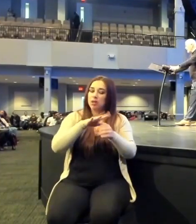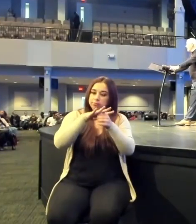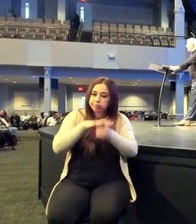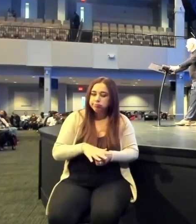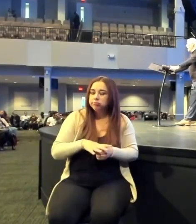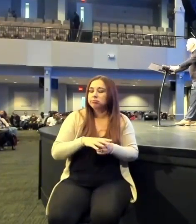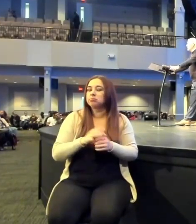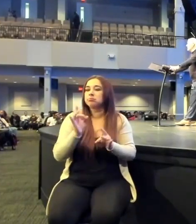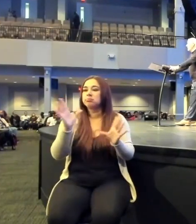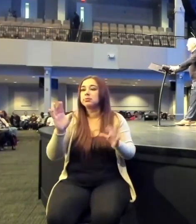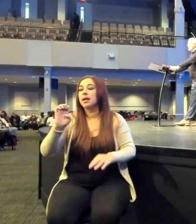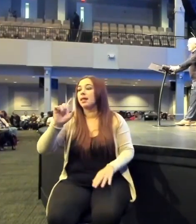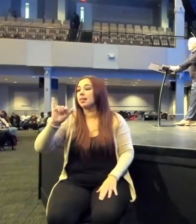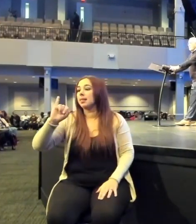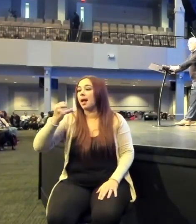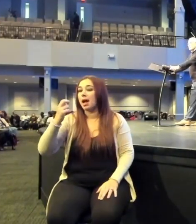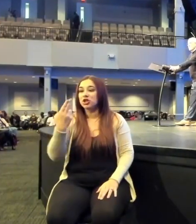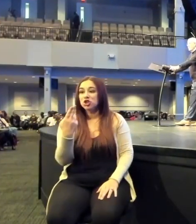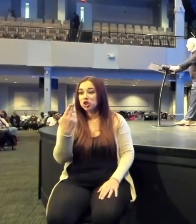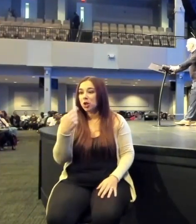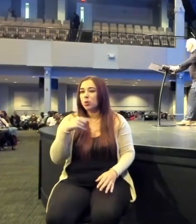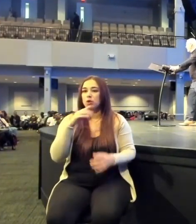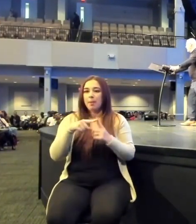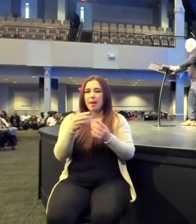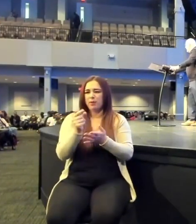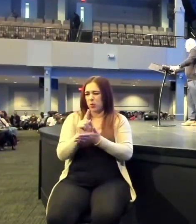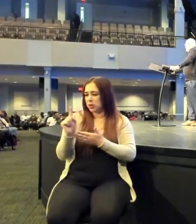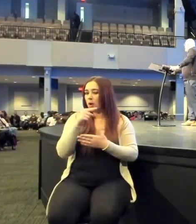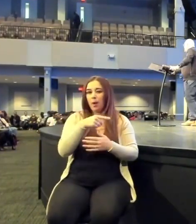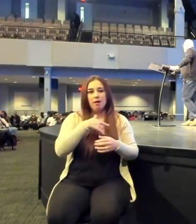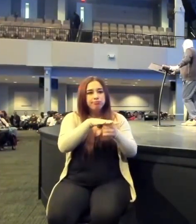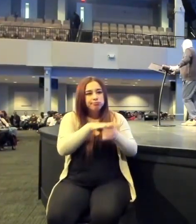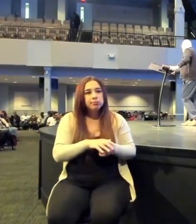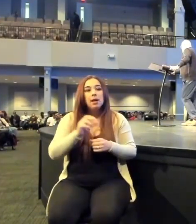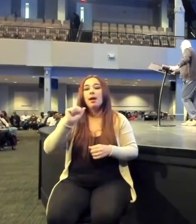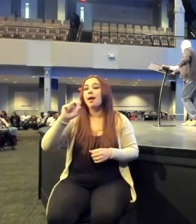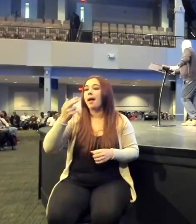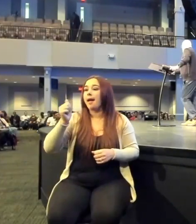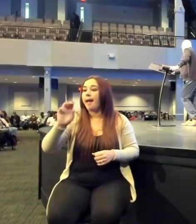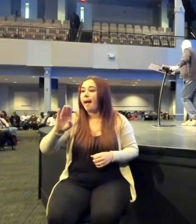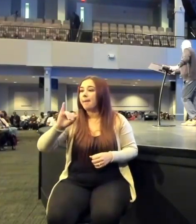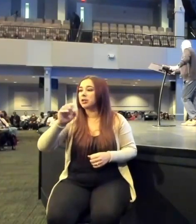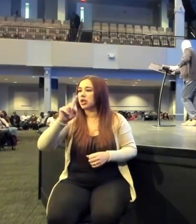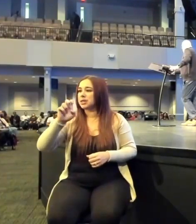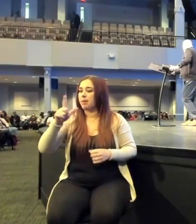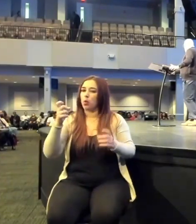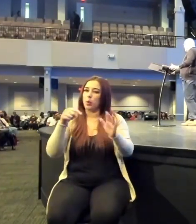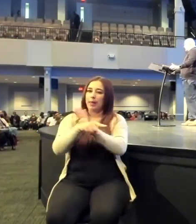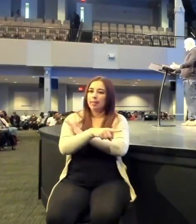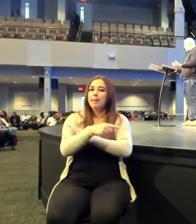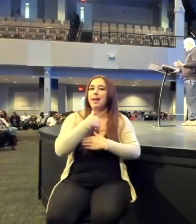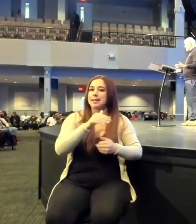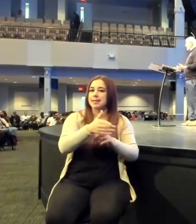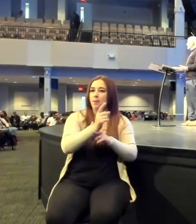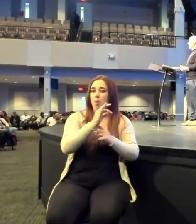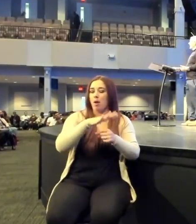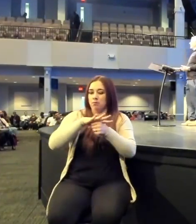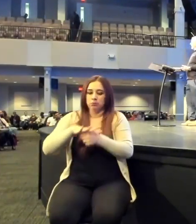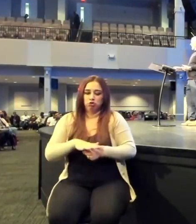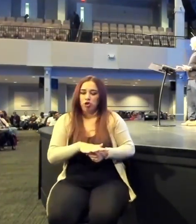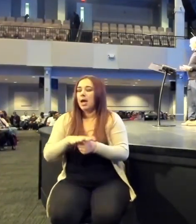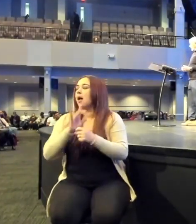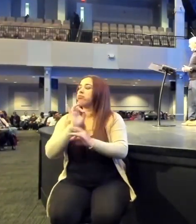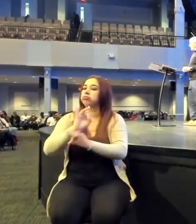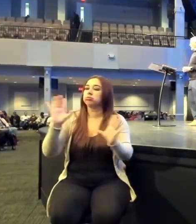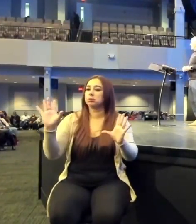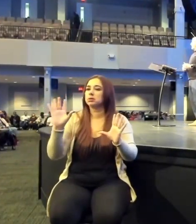And Elijah, we talked about him a few weeks ago. He had his moment when Ahab and Jezebel were trying to kill him, and he has his moment of distress in his life.